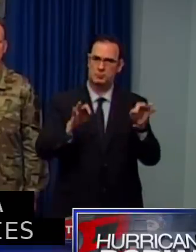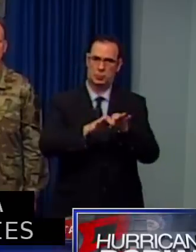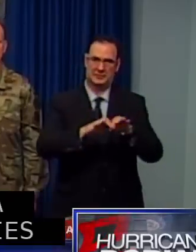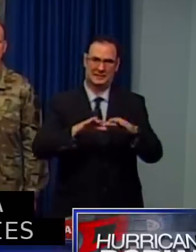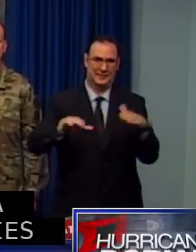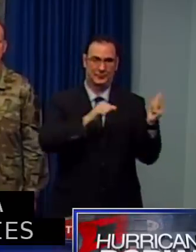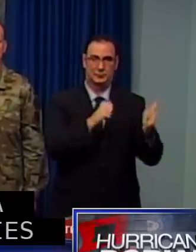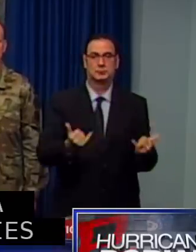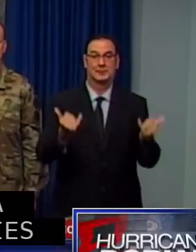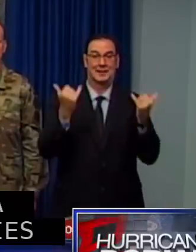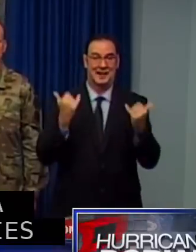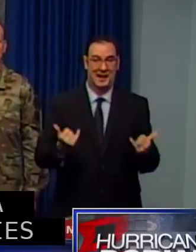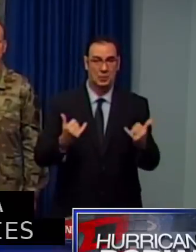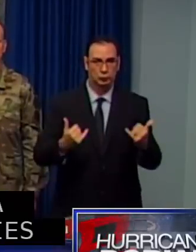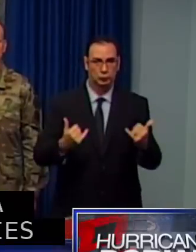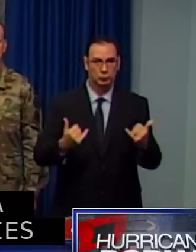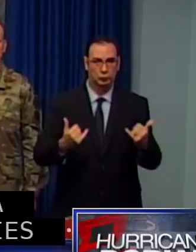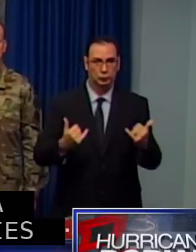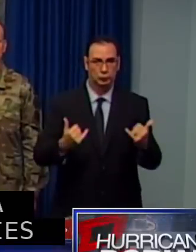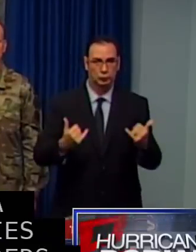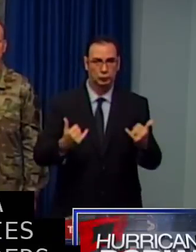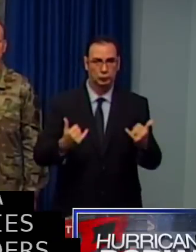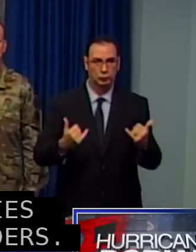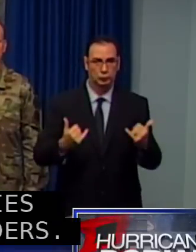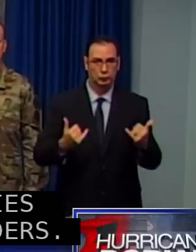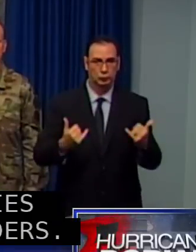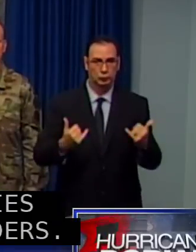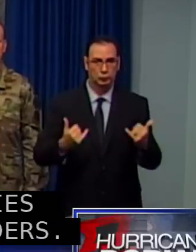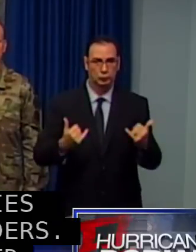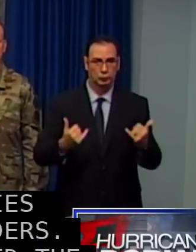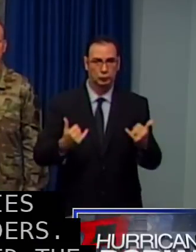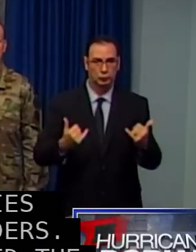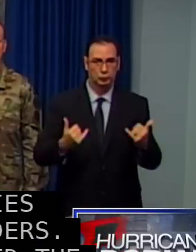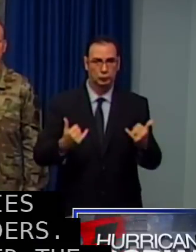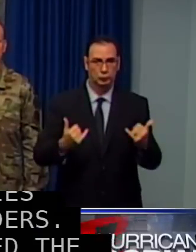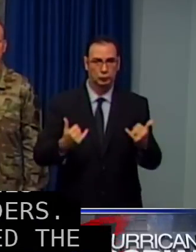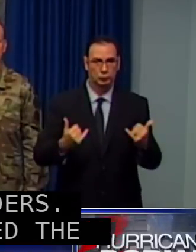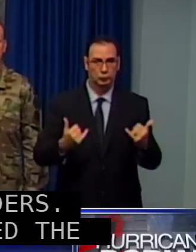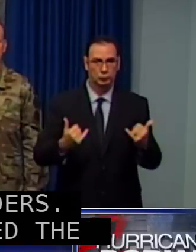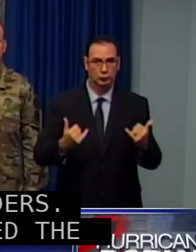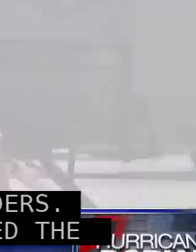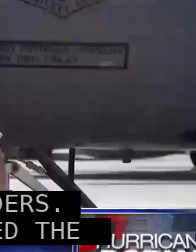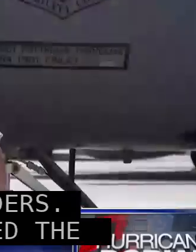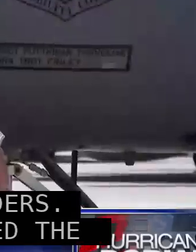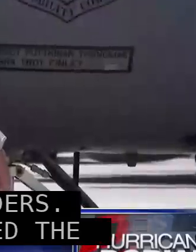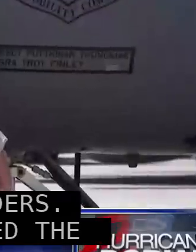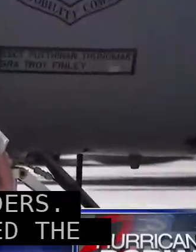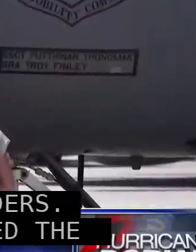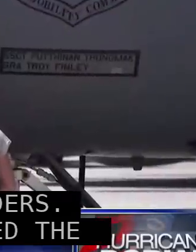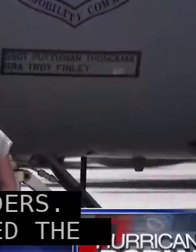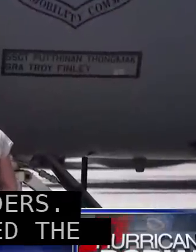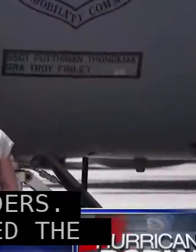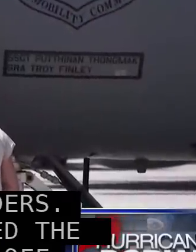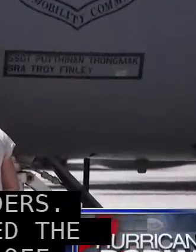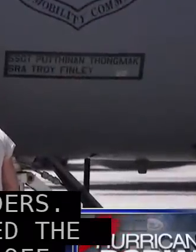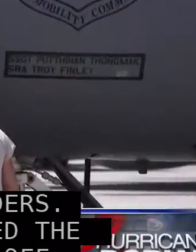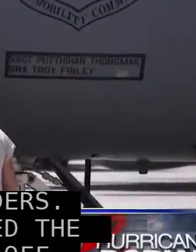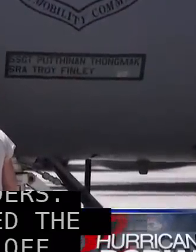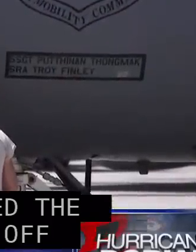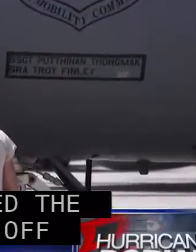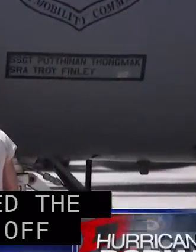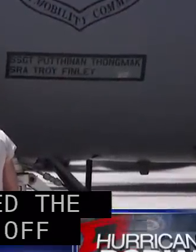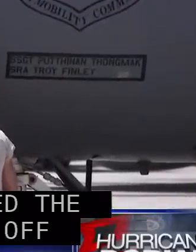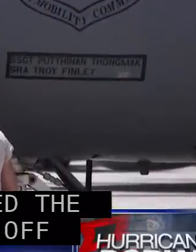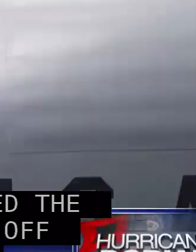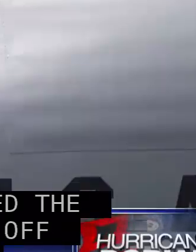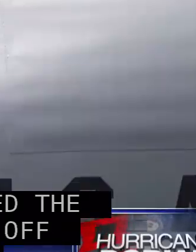off the coast of West Palm Beach, and the storm is stalling out, moving at only 1 mile an hour. That is incredibly slow. And in the meantime,